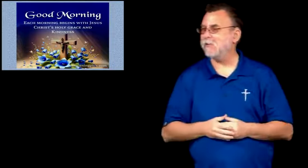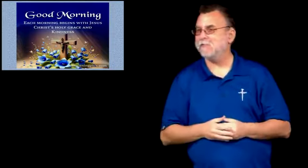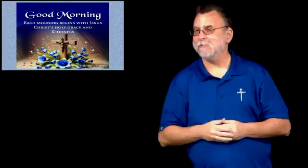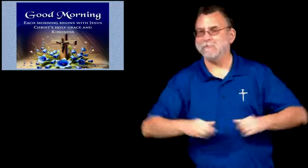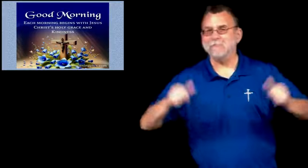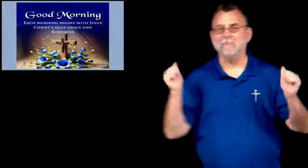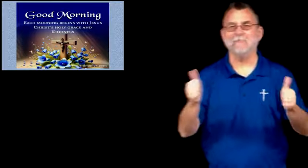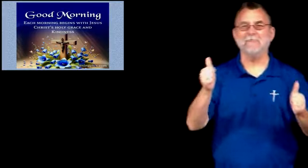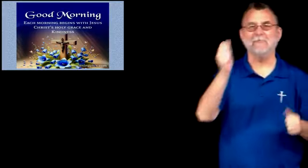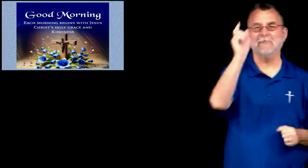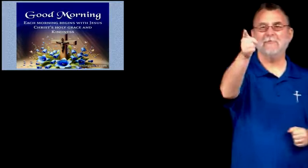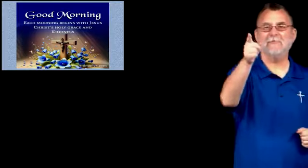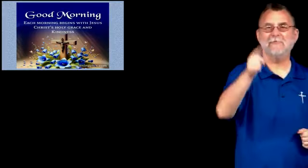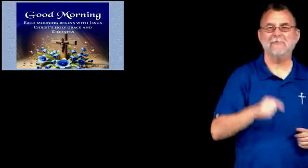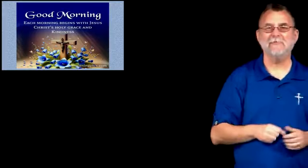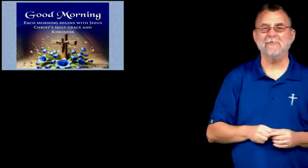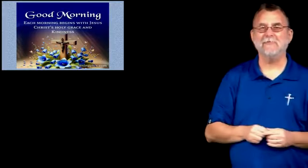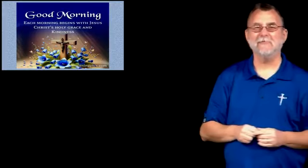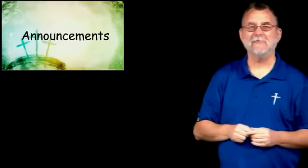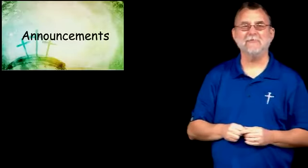The Holy Grace and Kindness.